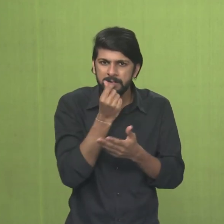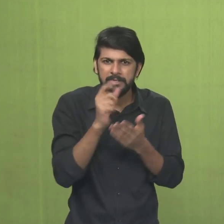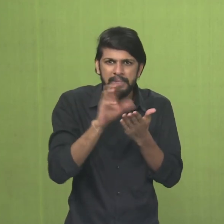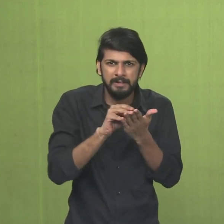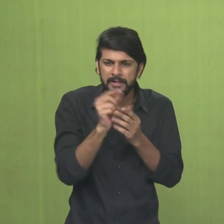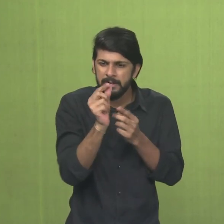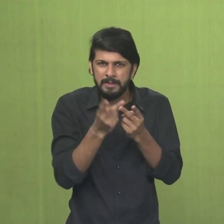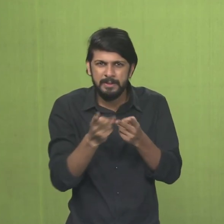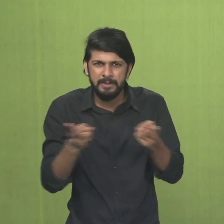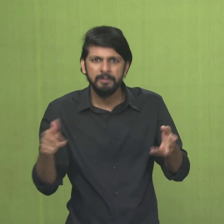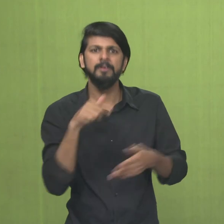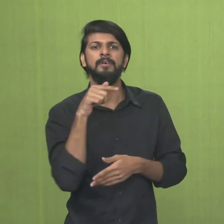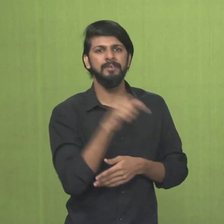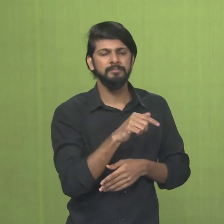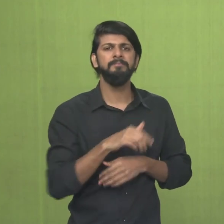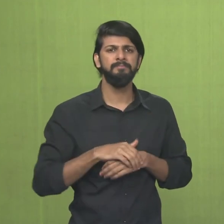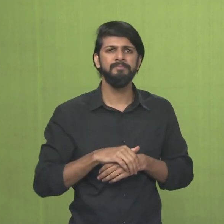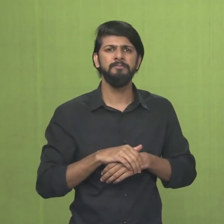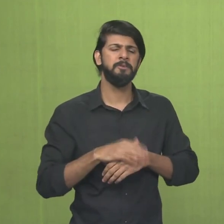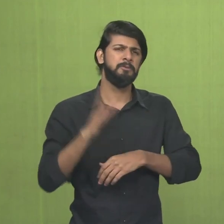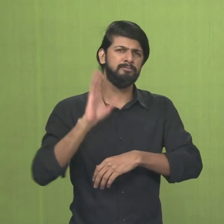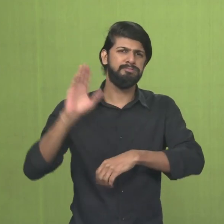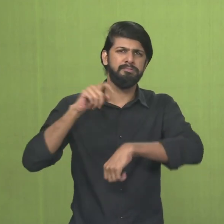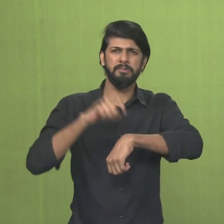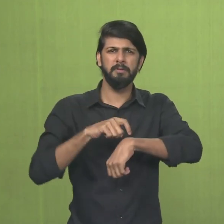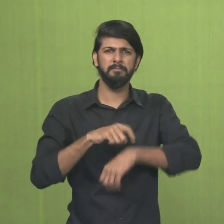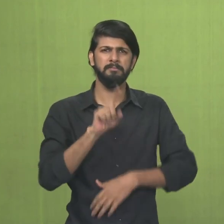women who are selling vegetables, fruits, and grains.